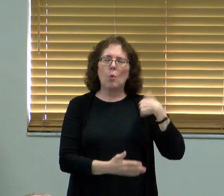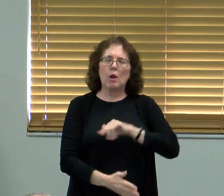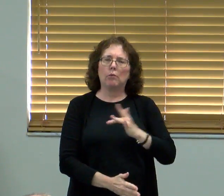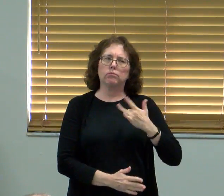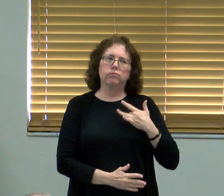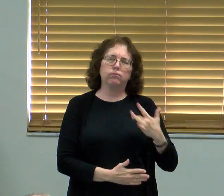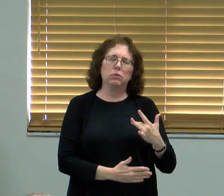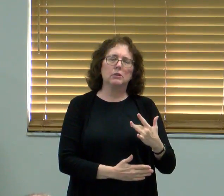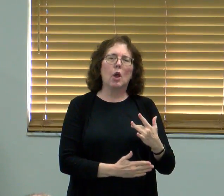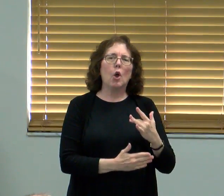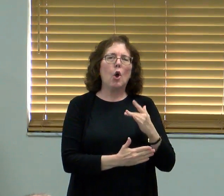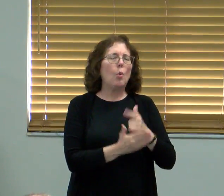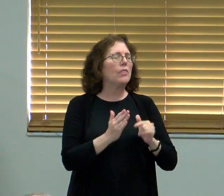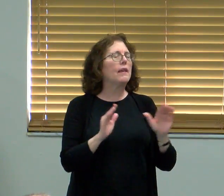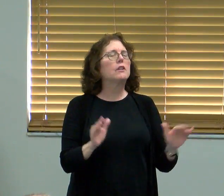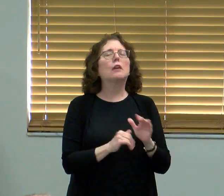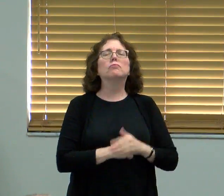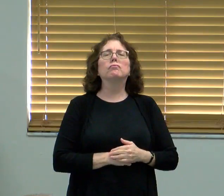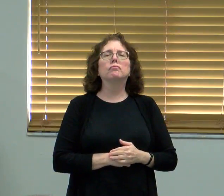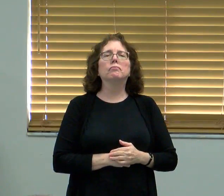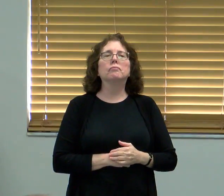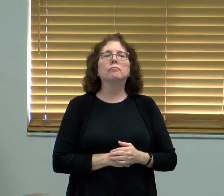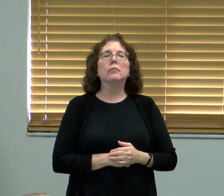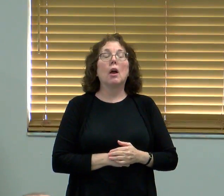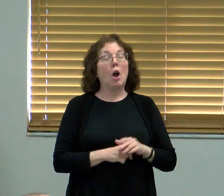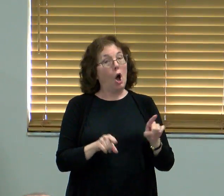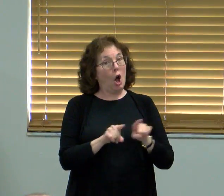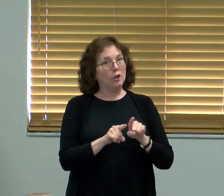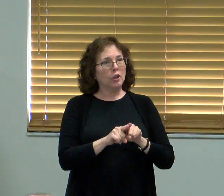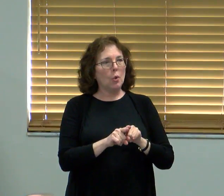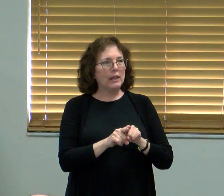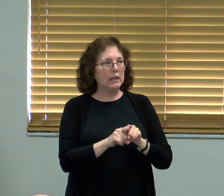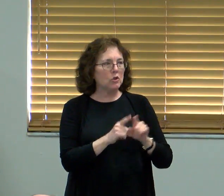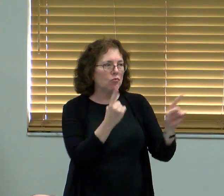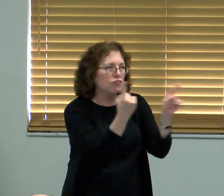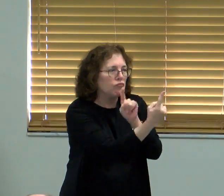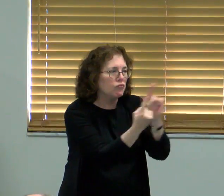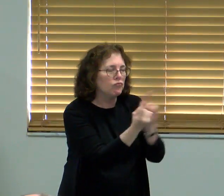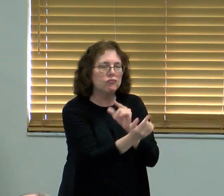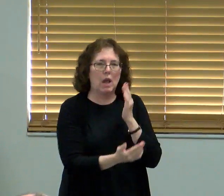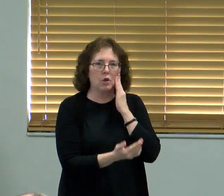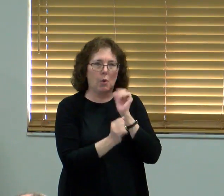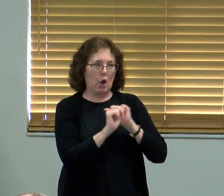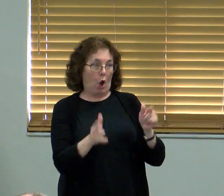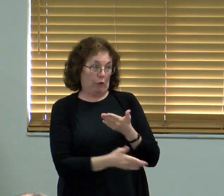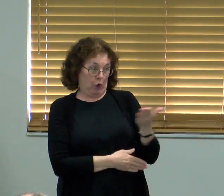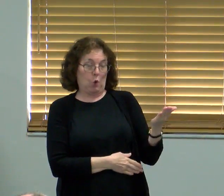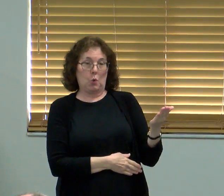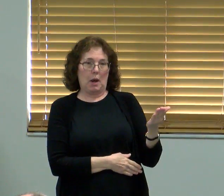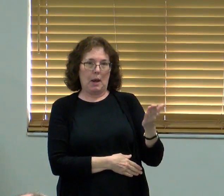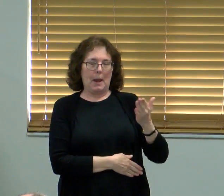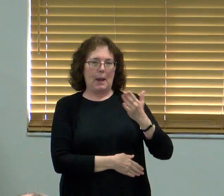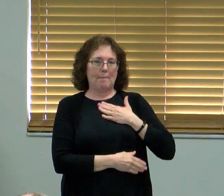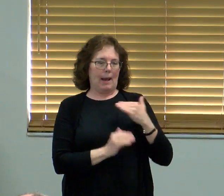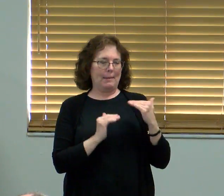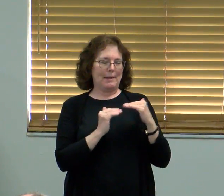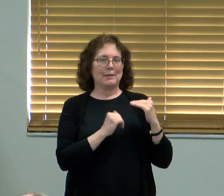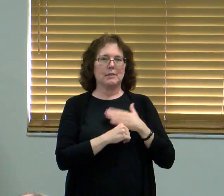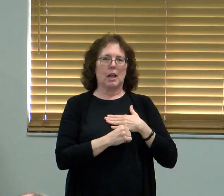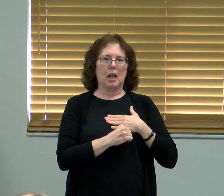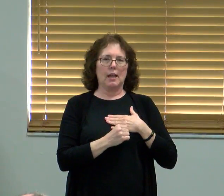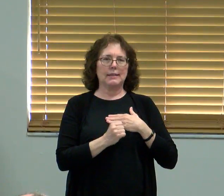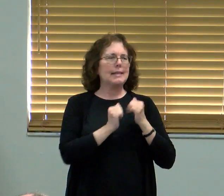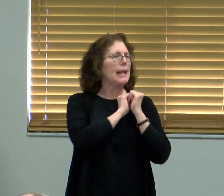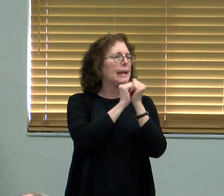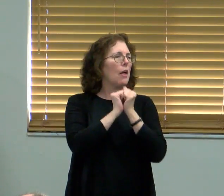done. I would like to also say it has been great getting to know all of you, my peers. As we went on this